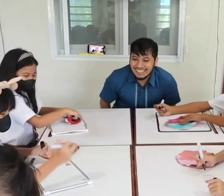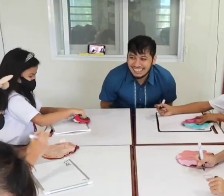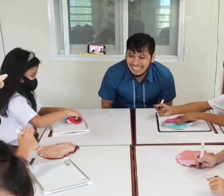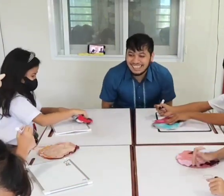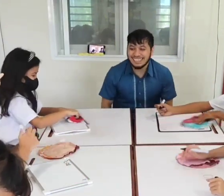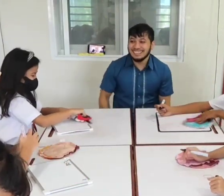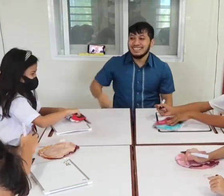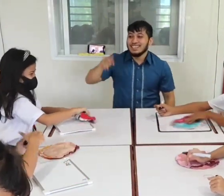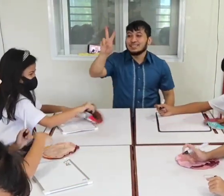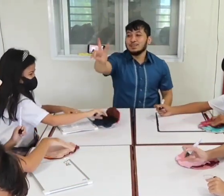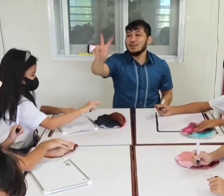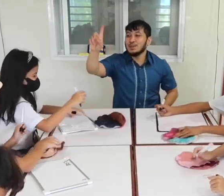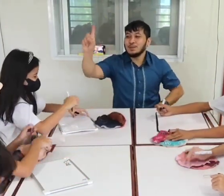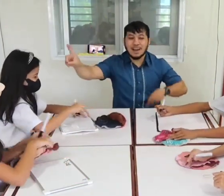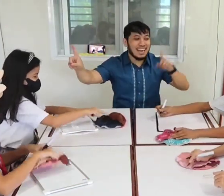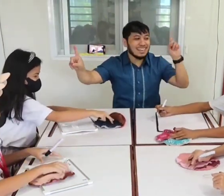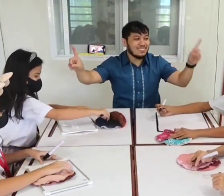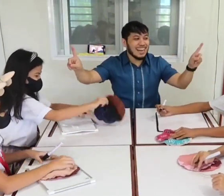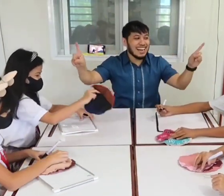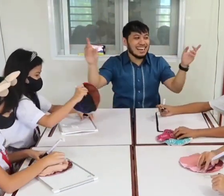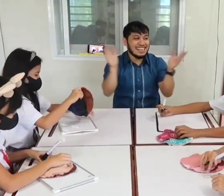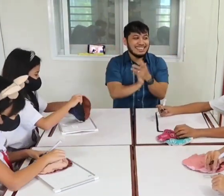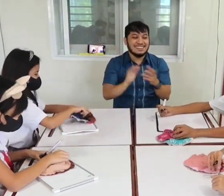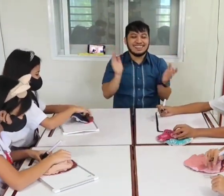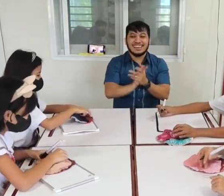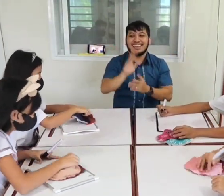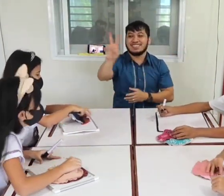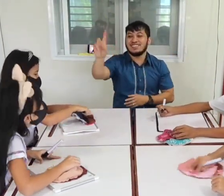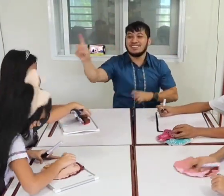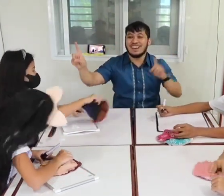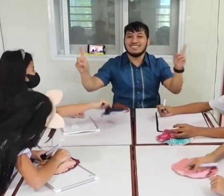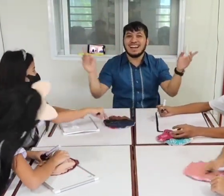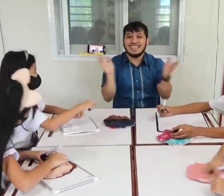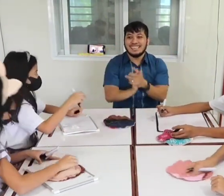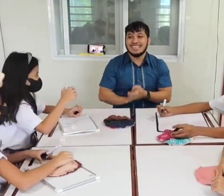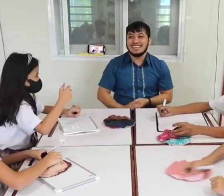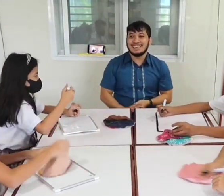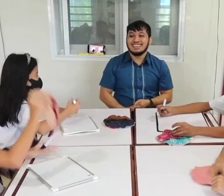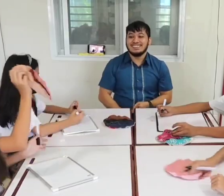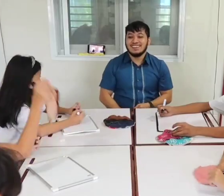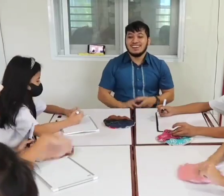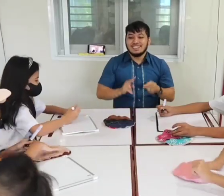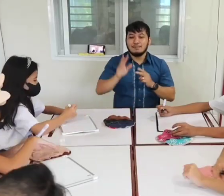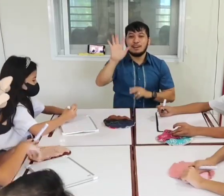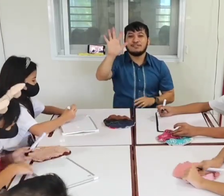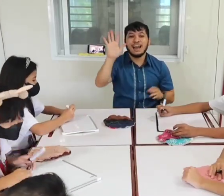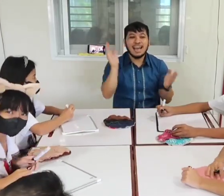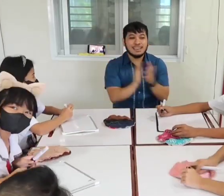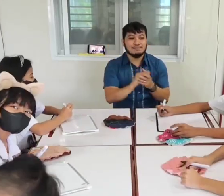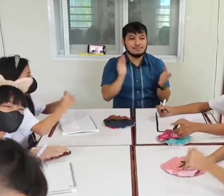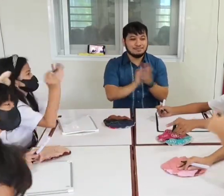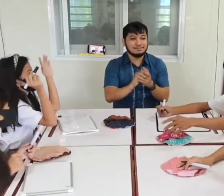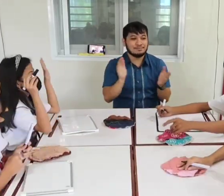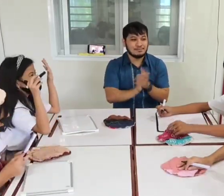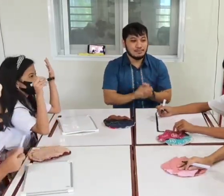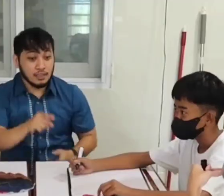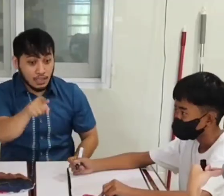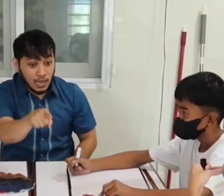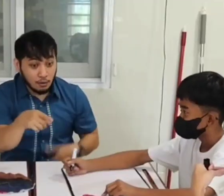Eh? Two, one, one. Okay, two, one, one. Number five. Ikaw,